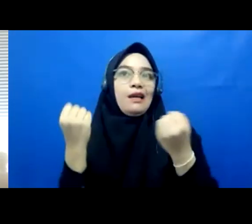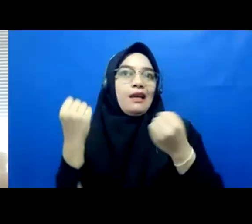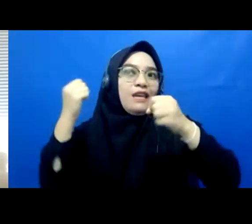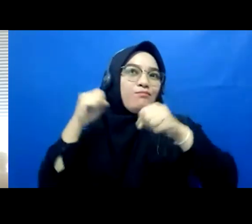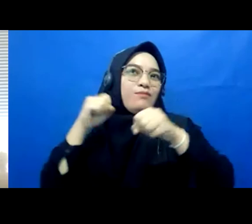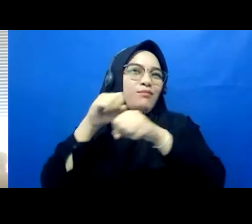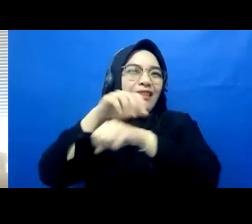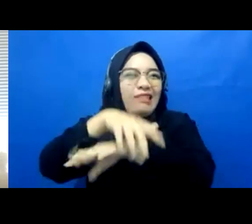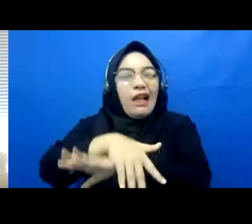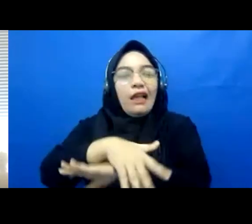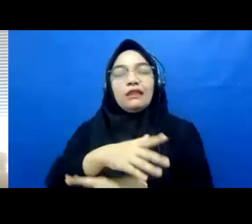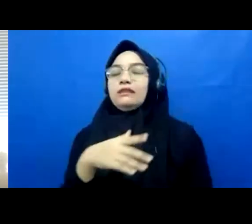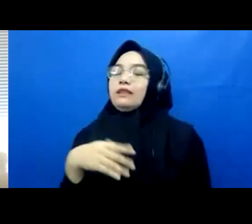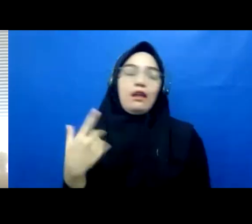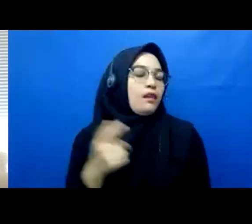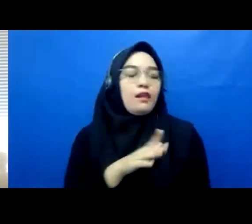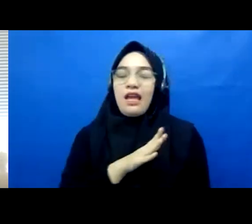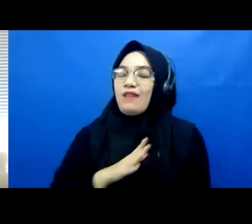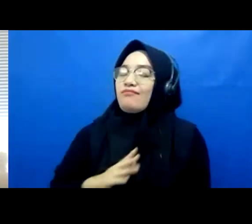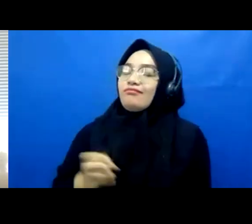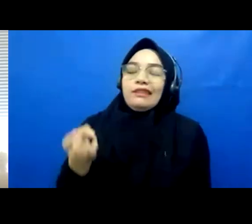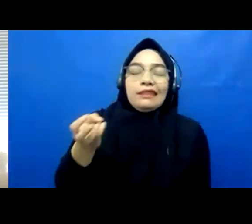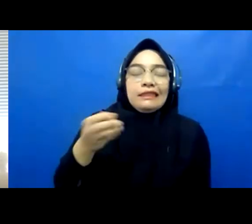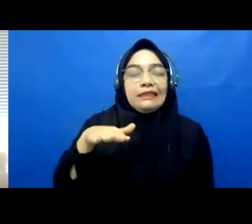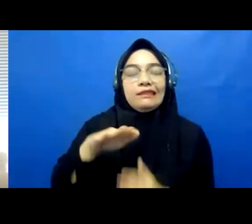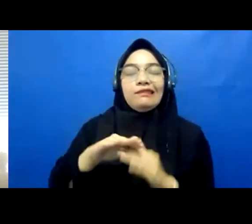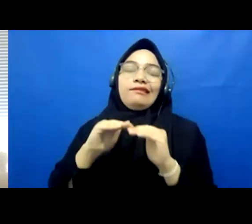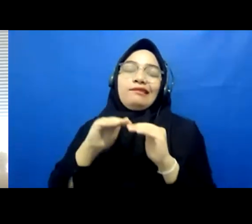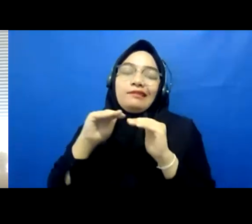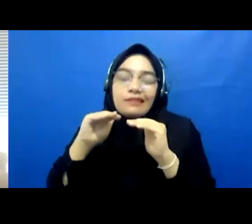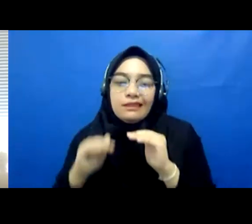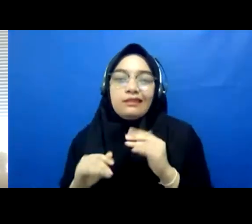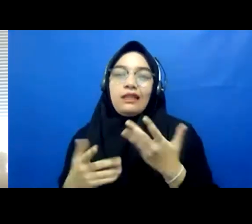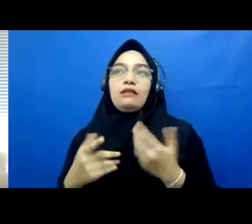lot of things in terms of accessibility, education, and information.